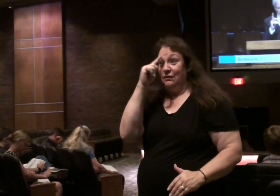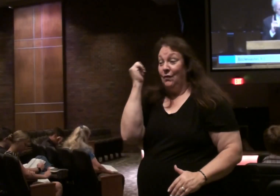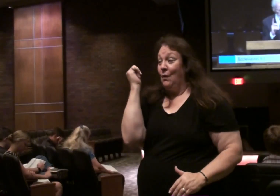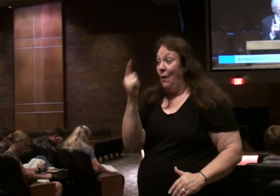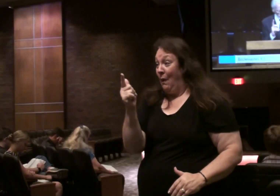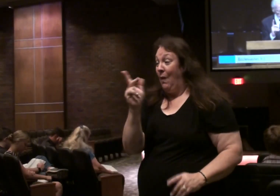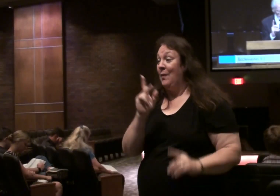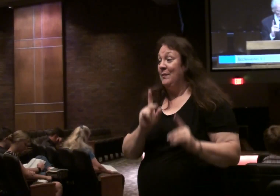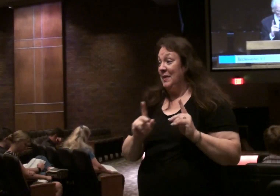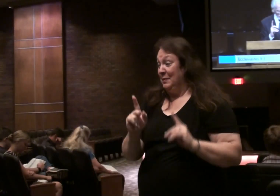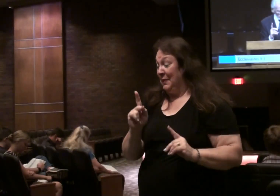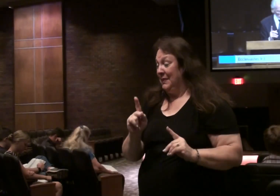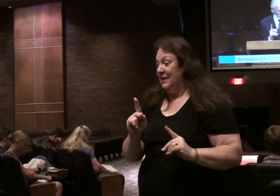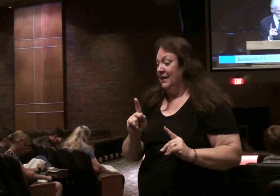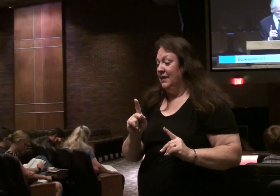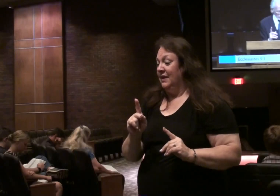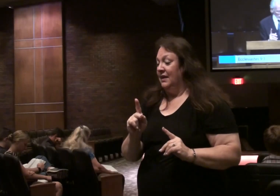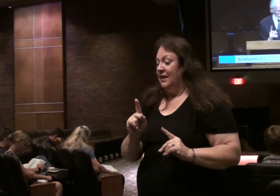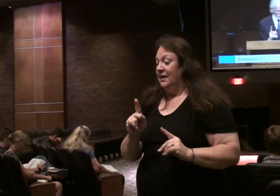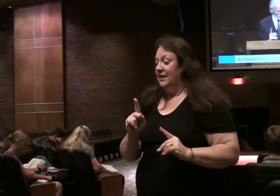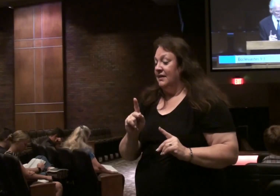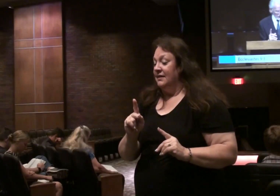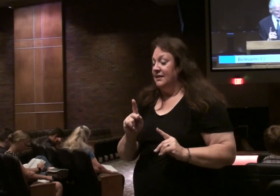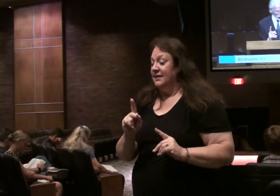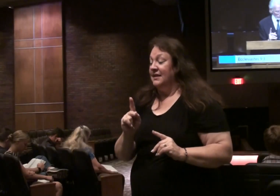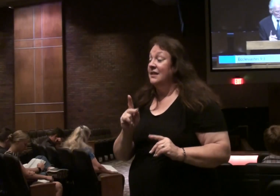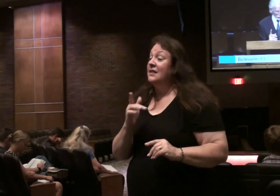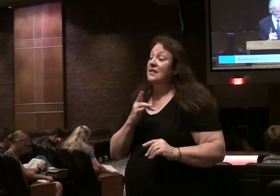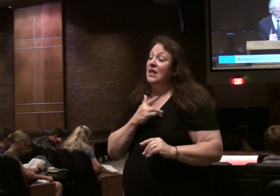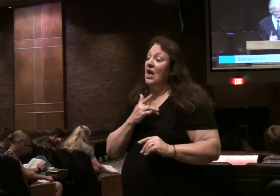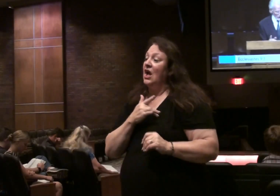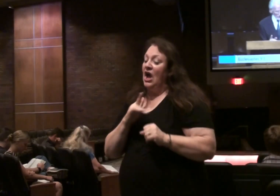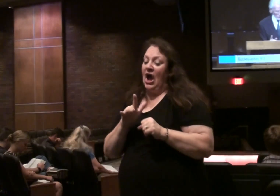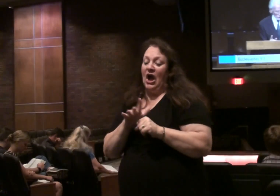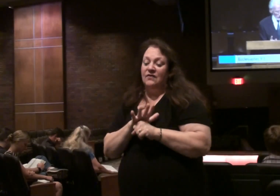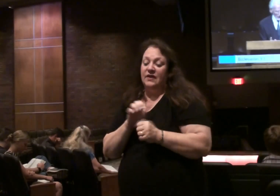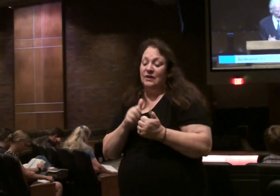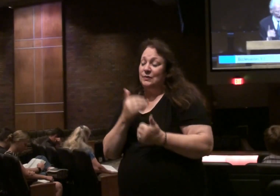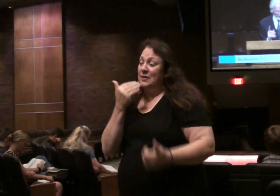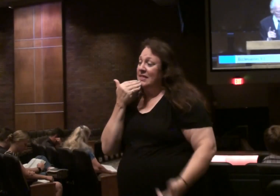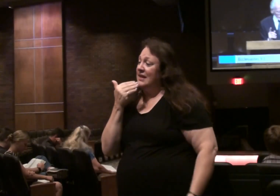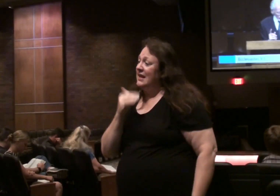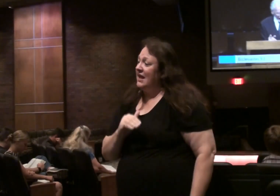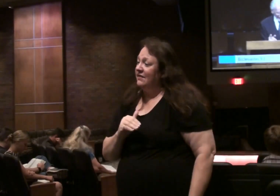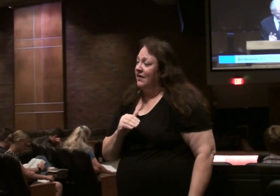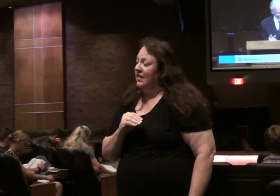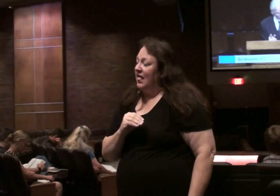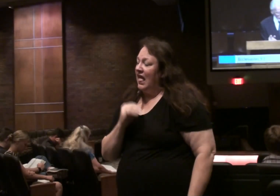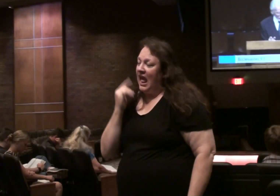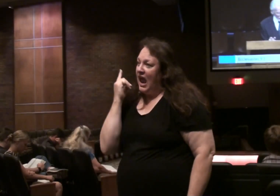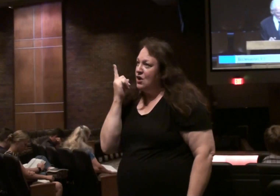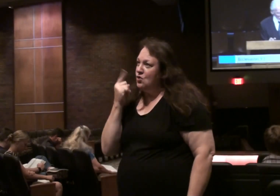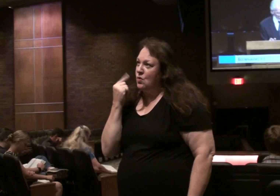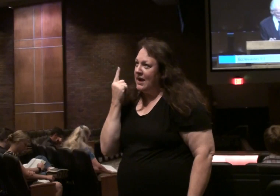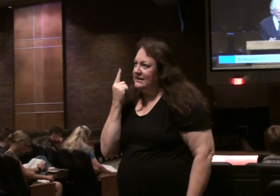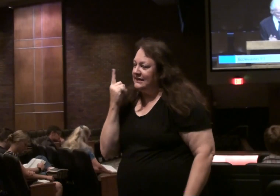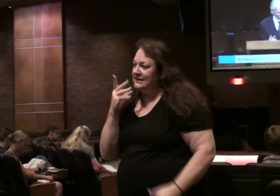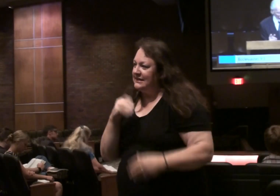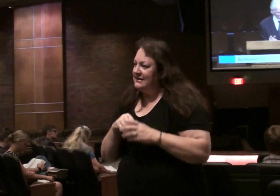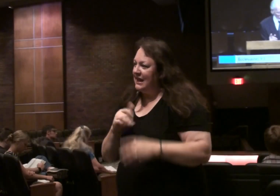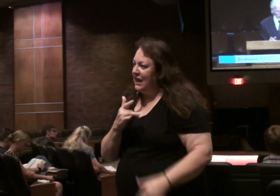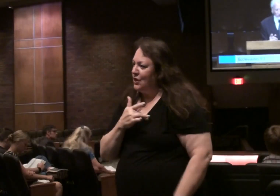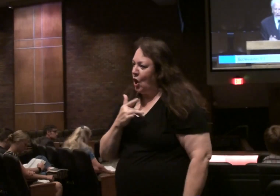this. Furthermore, the hearts of the sons of men are full of evil, and insanity is in their